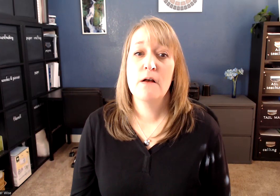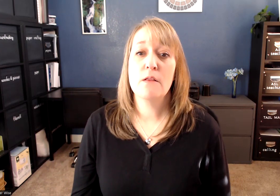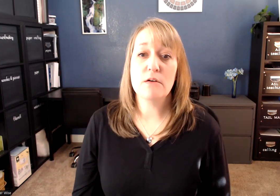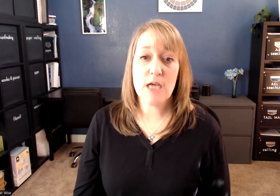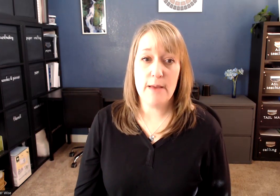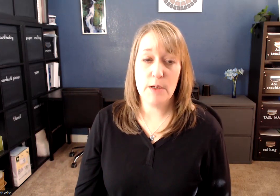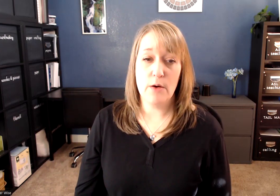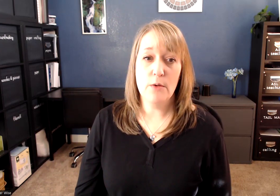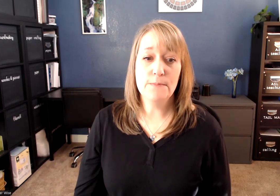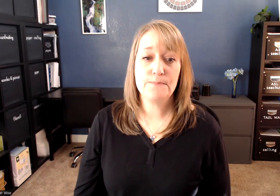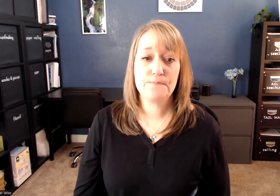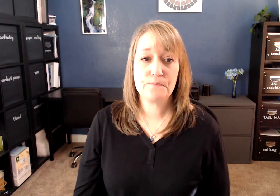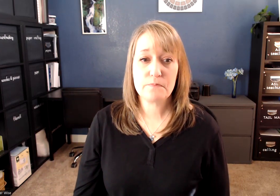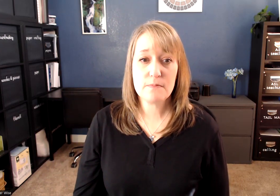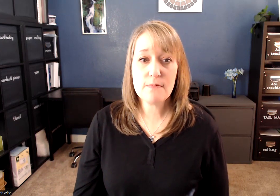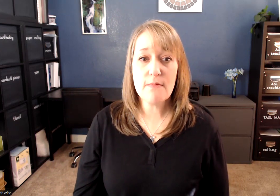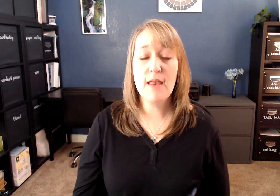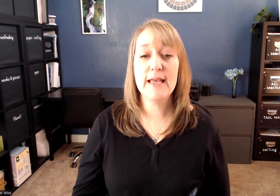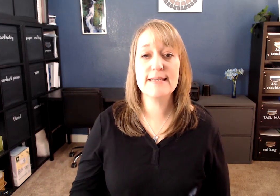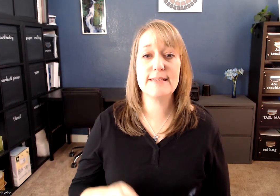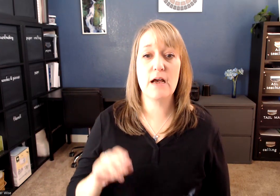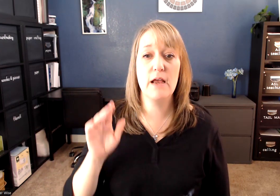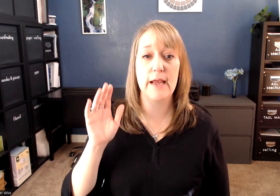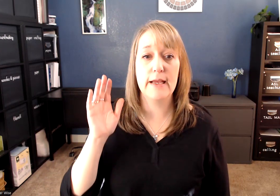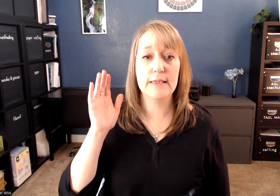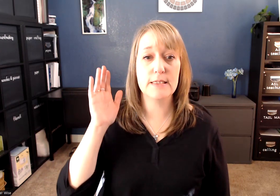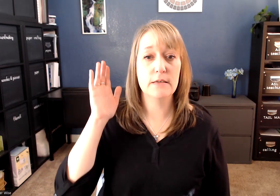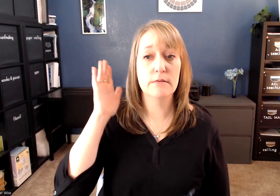A long time ago is signed